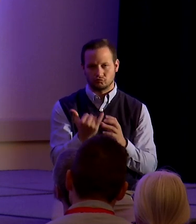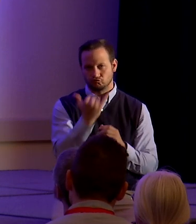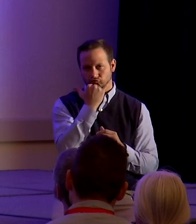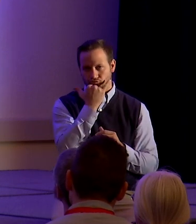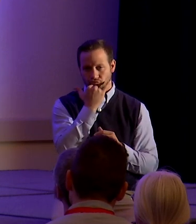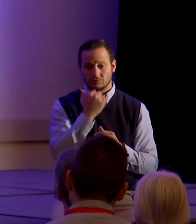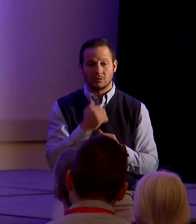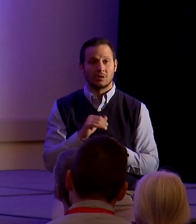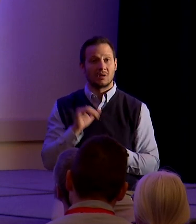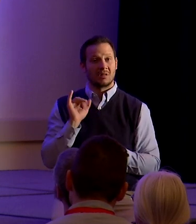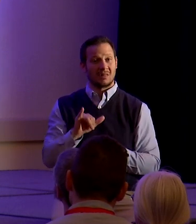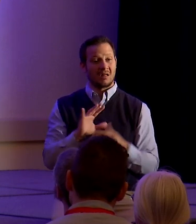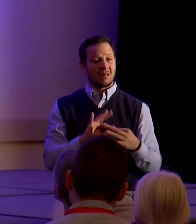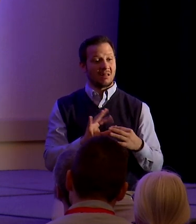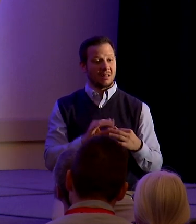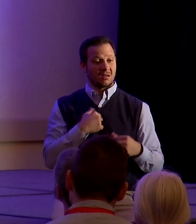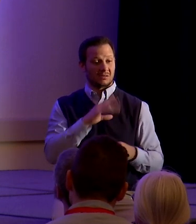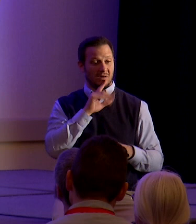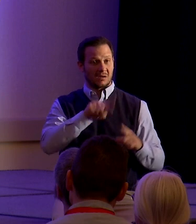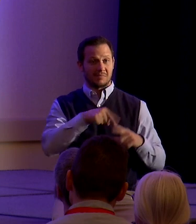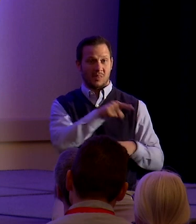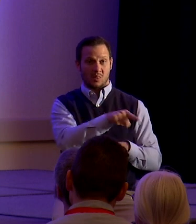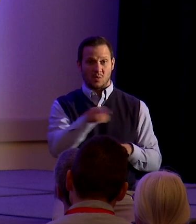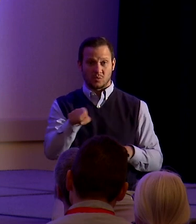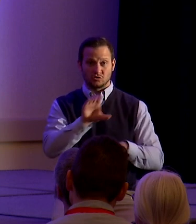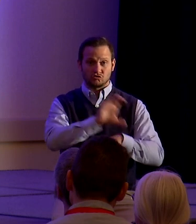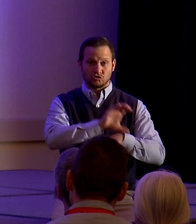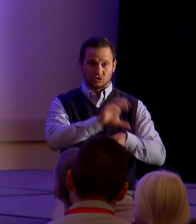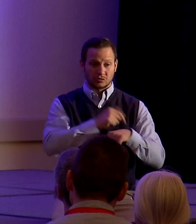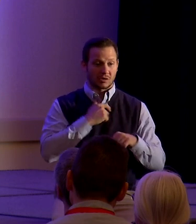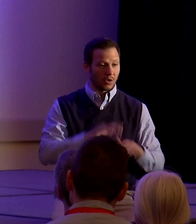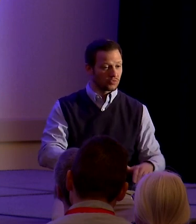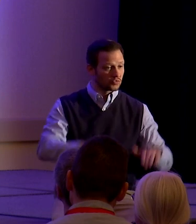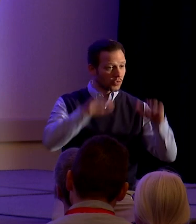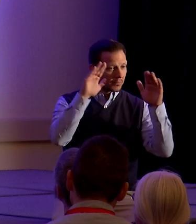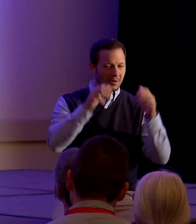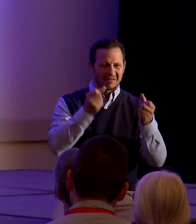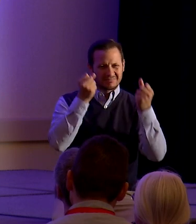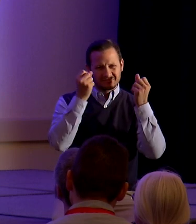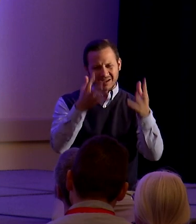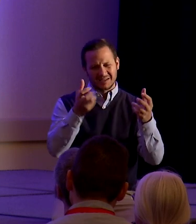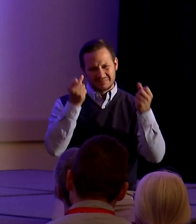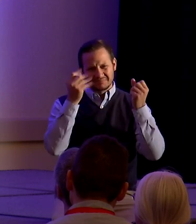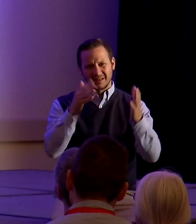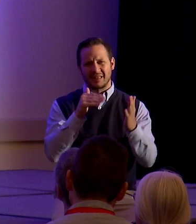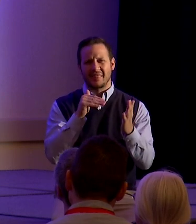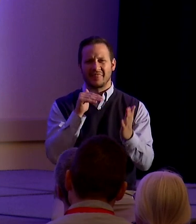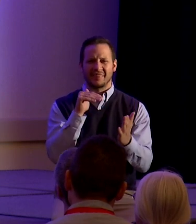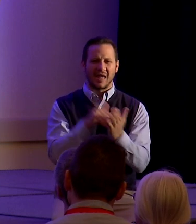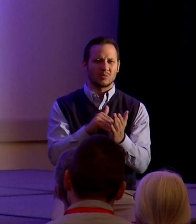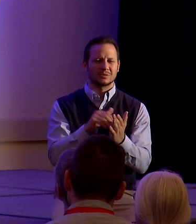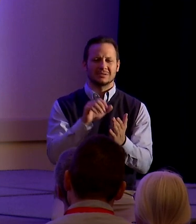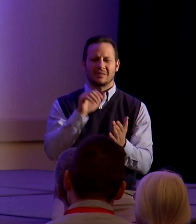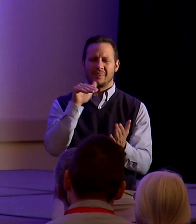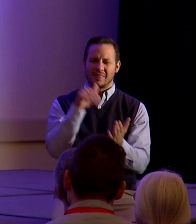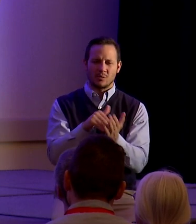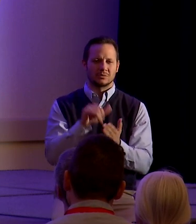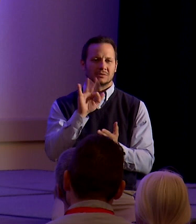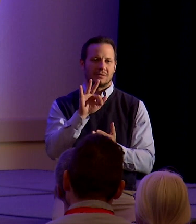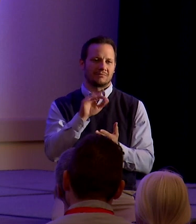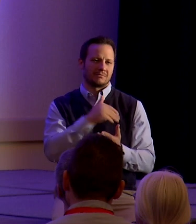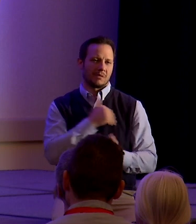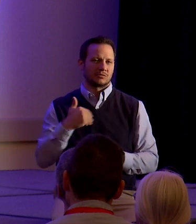The churches that I'm referencing, that I grew up in, that I spent my young adult life in, had thousands and thousands of members. They're still around